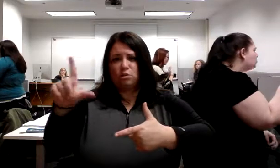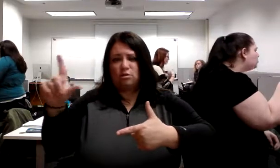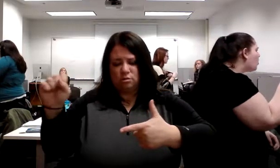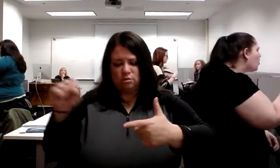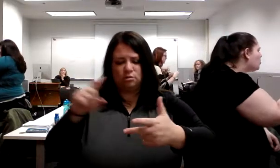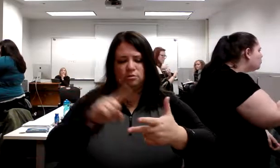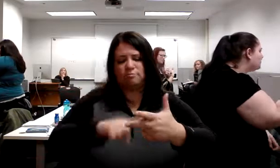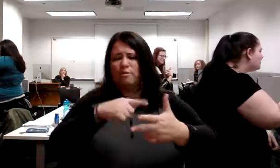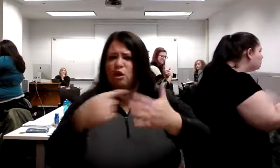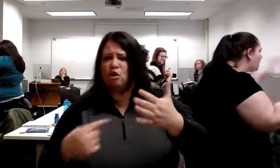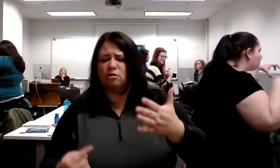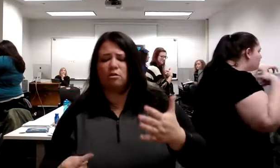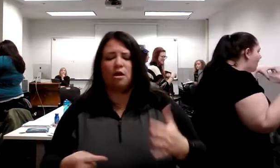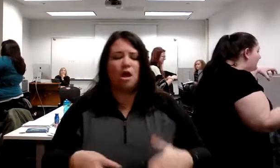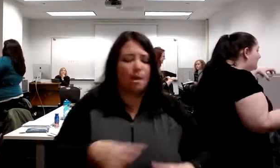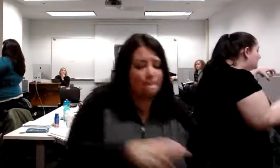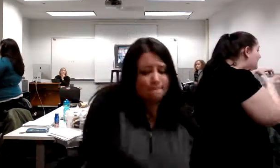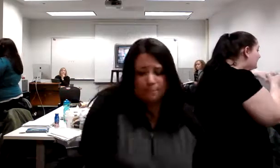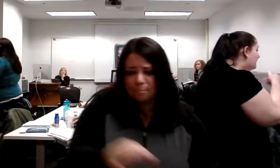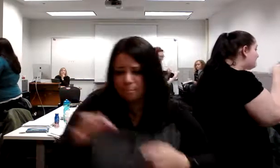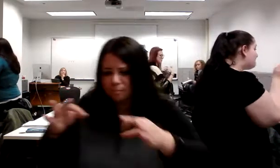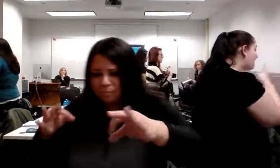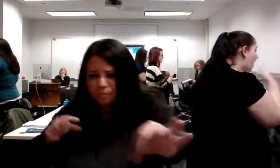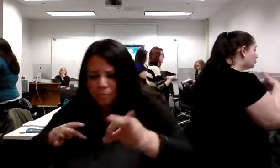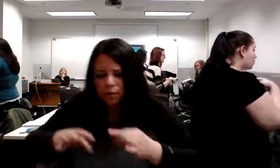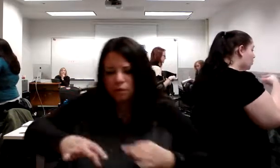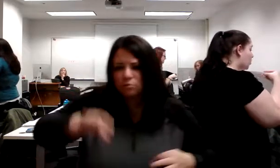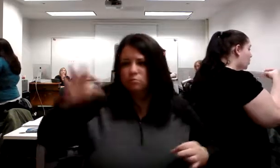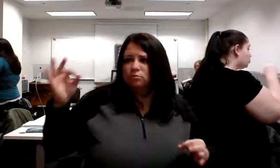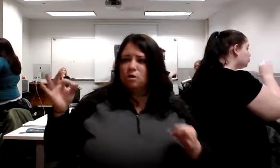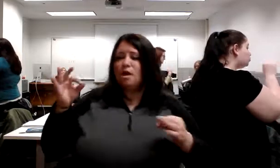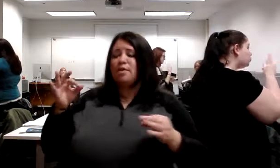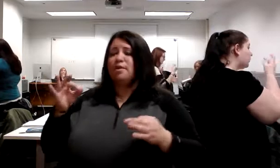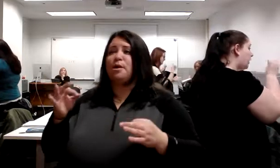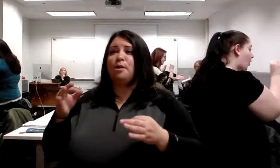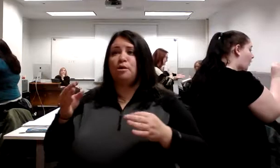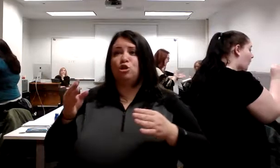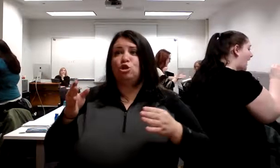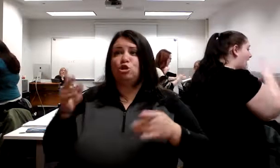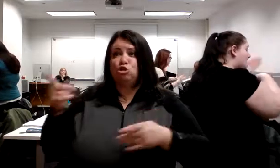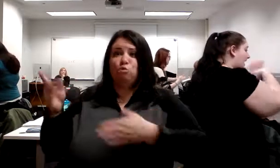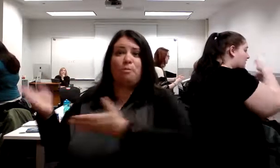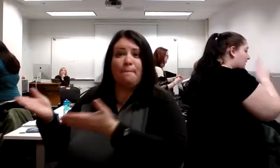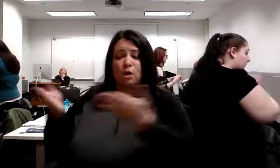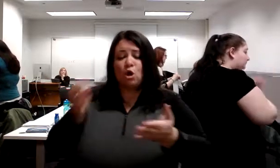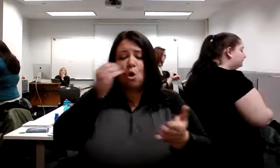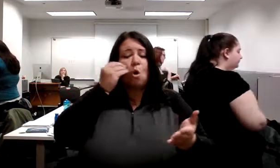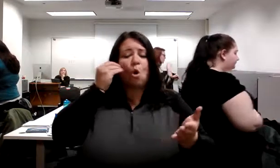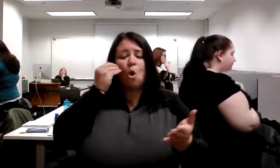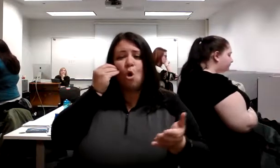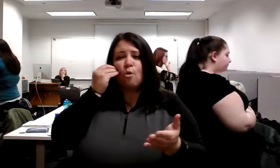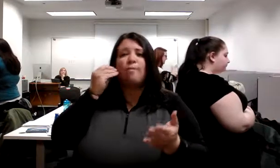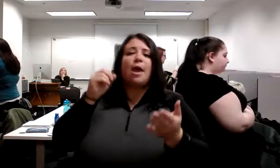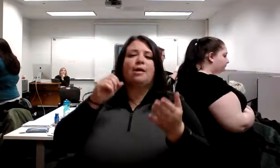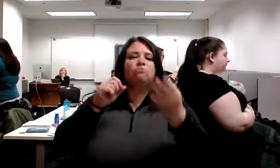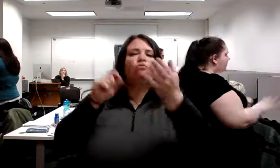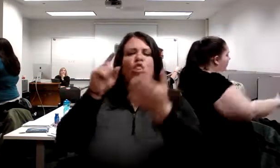would take them back to her studio and she would paint them. And she especially loved to hold the bones up into the sky. If you've ever been